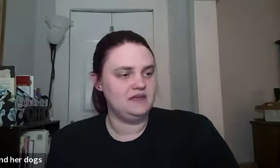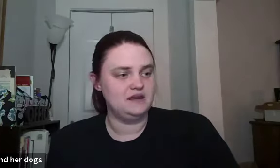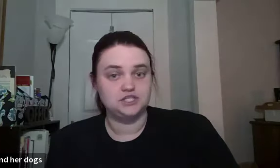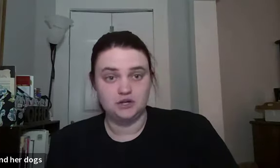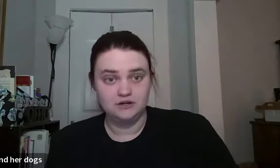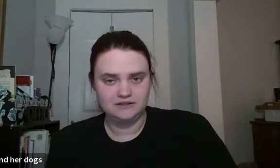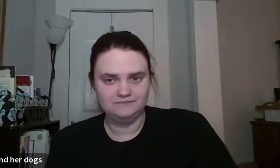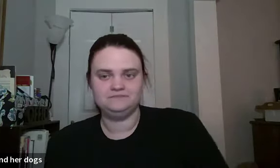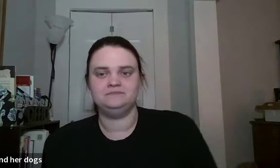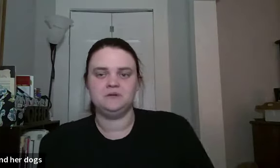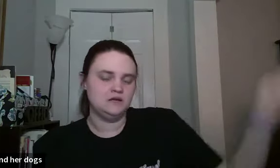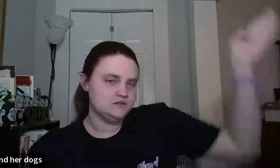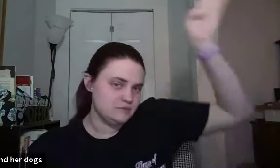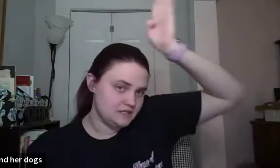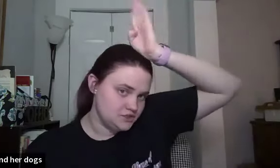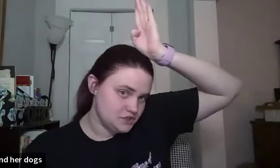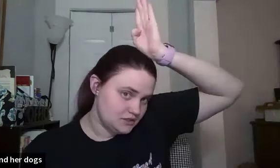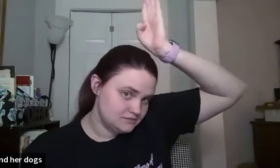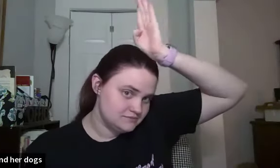Then shark. So we had shark